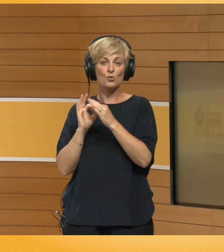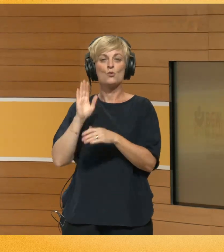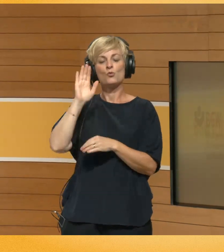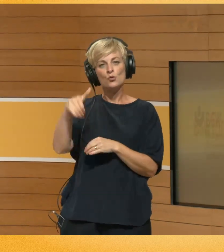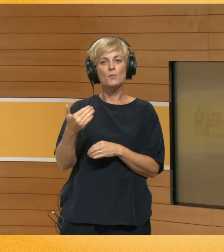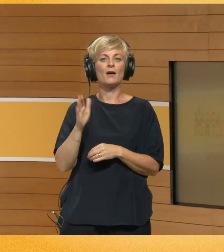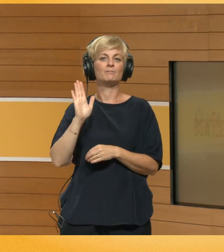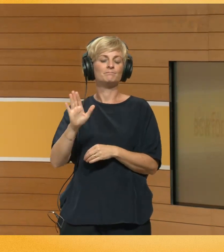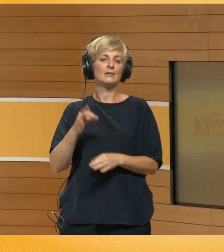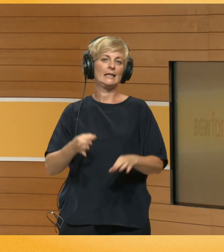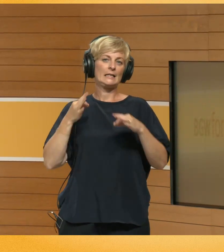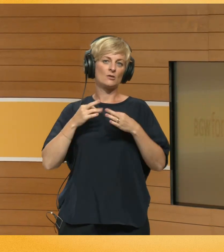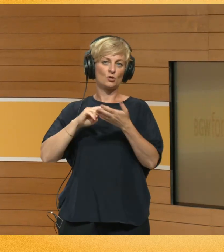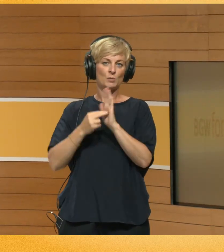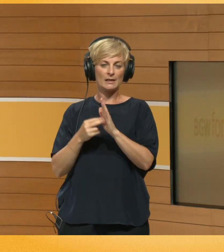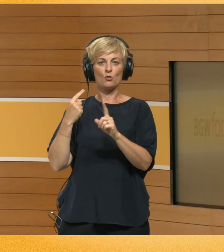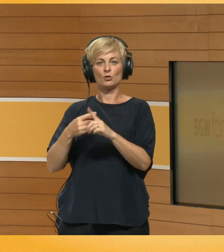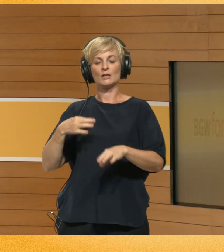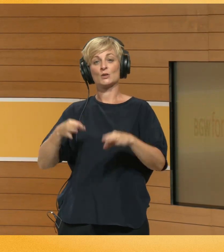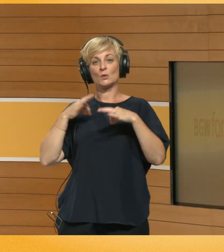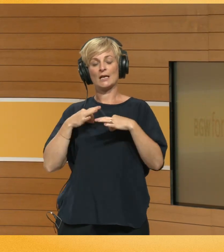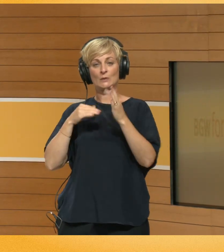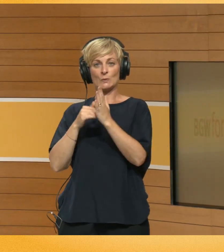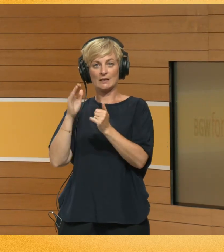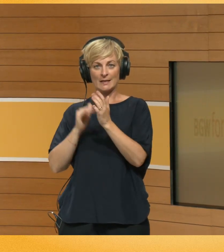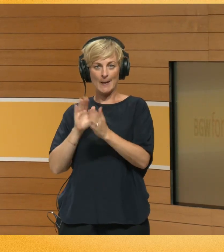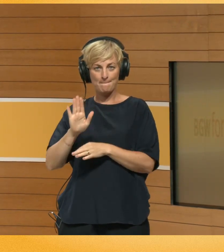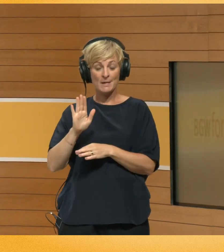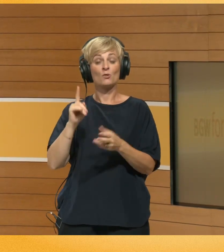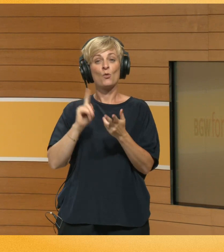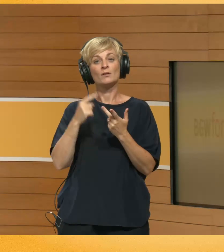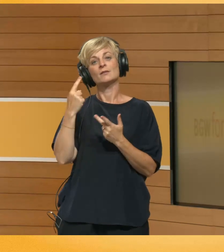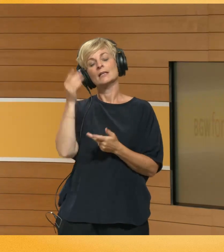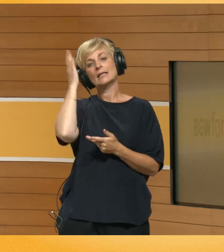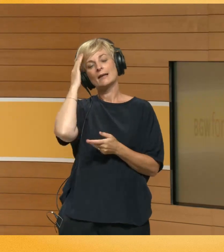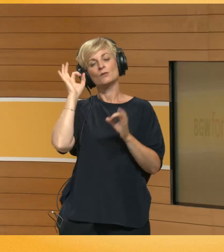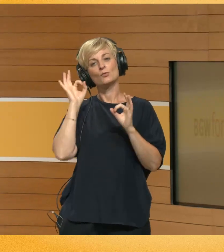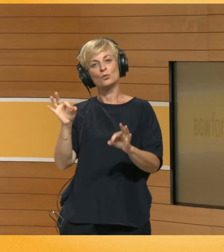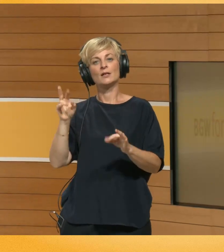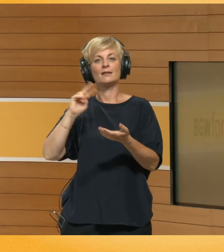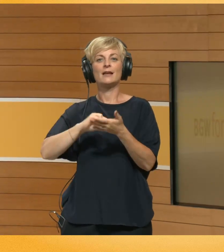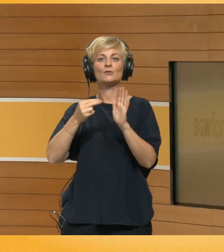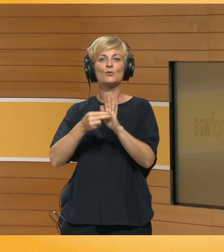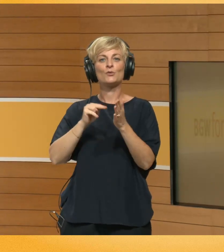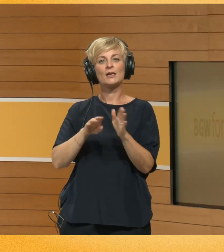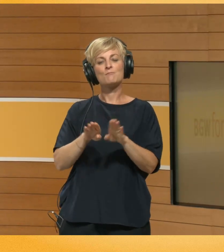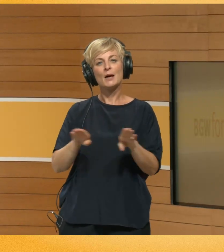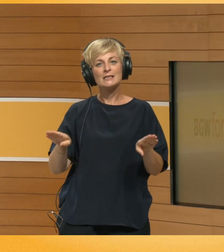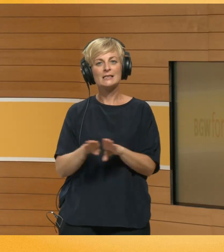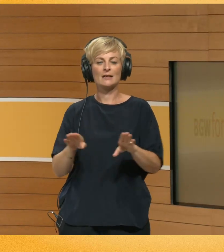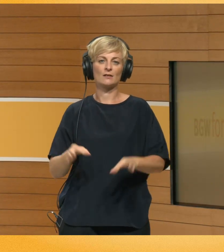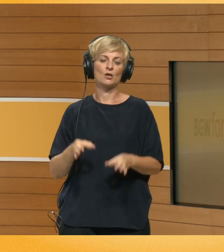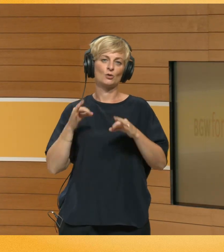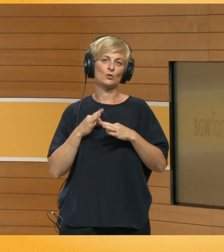in technology-based health services. And he's continuously involved with kind of German